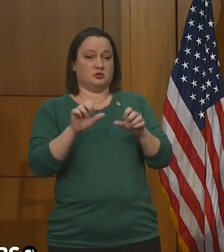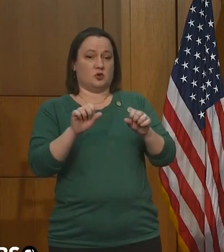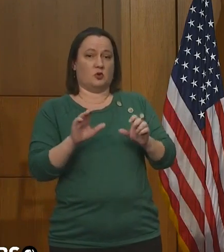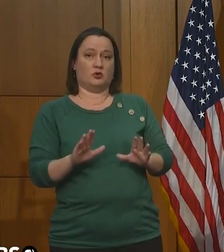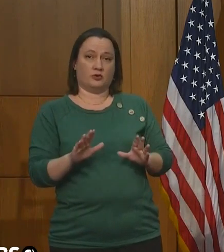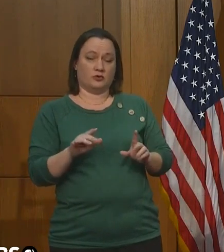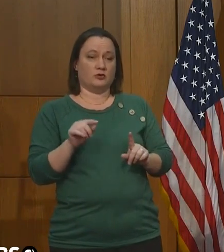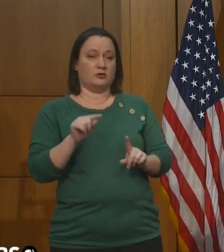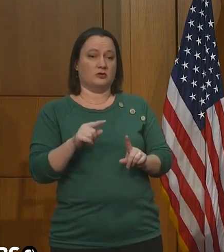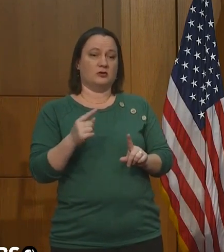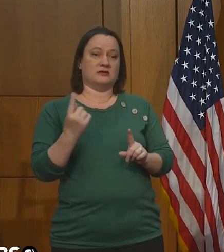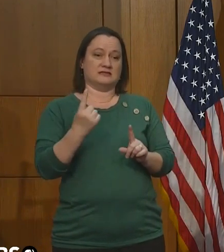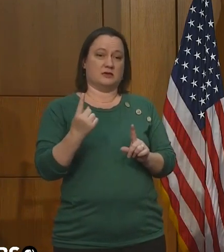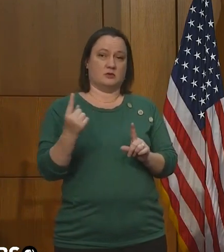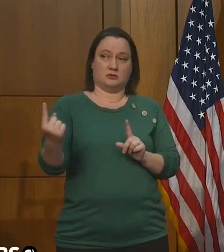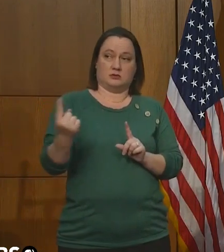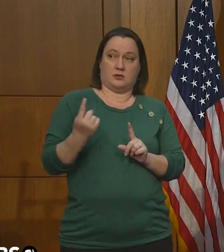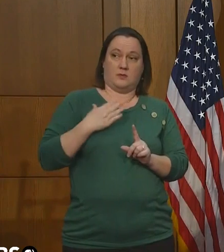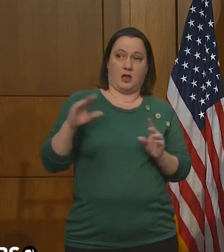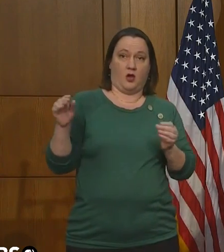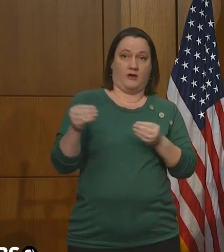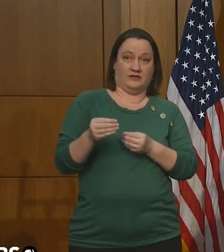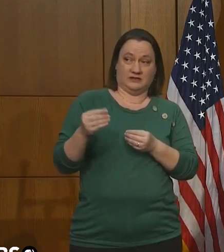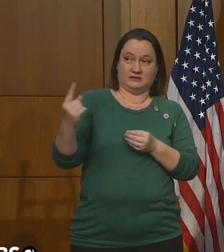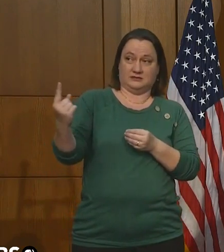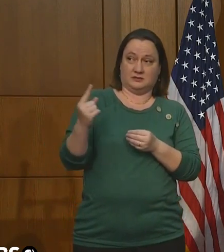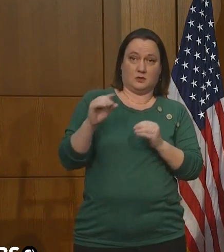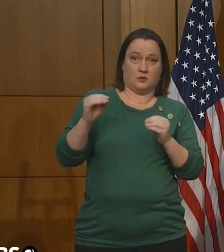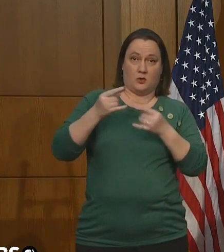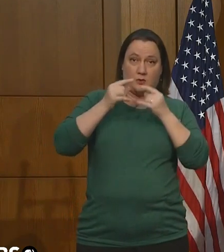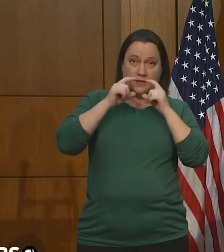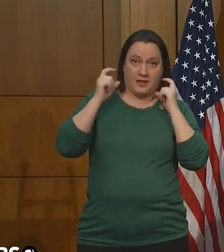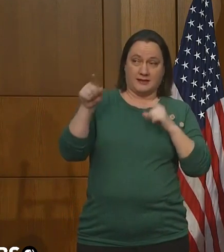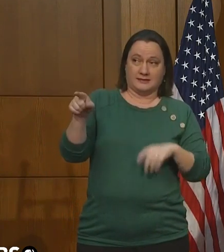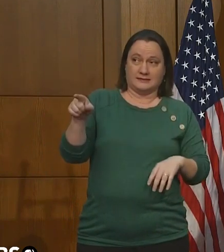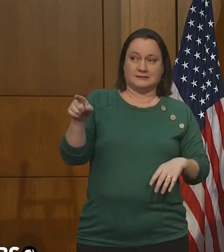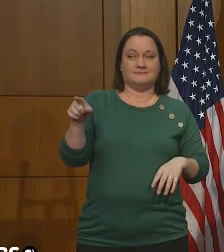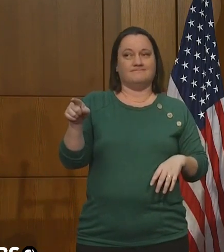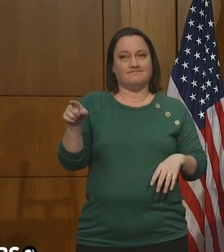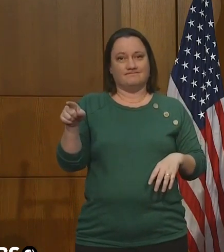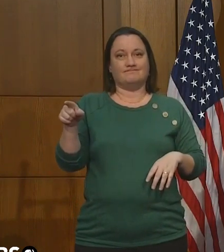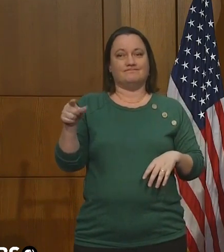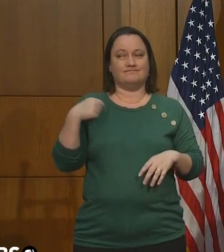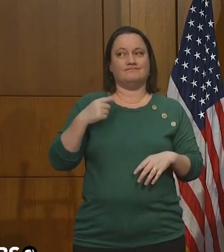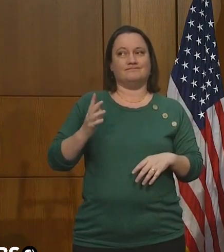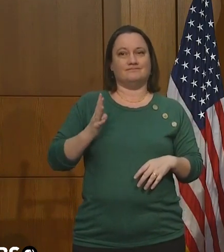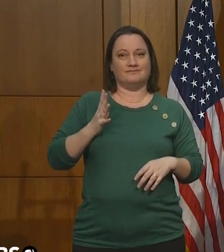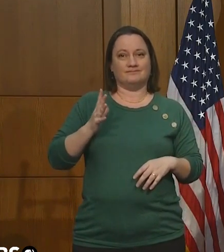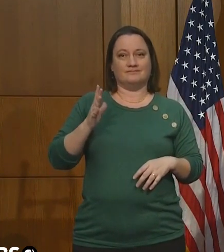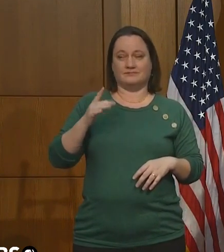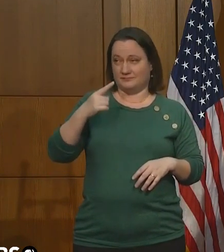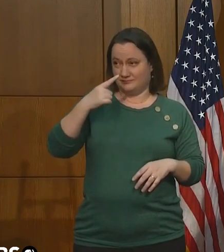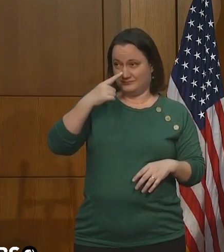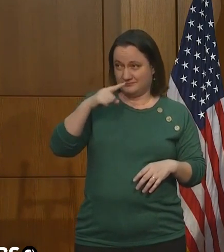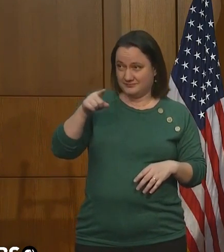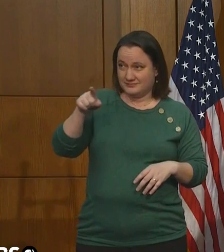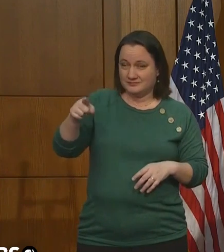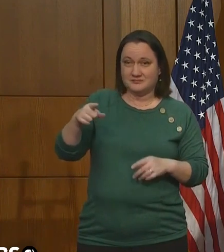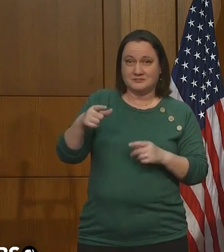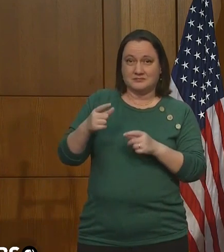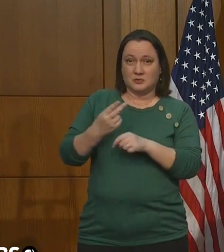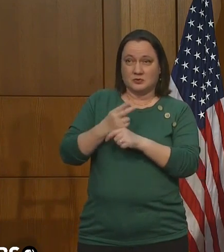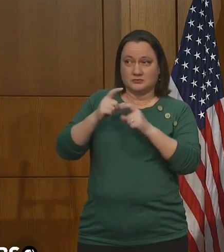comes into my office and doesn't have a mask, I would, in a very nice way, say, would you mind wearing a